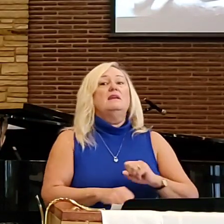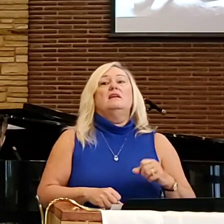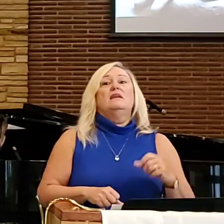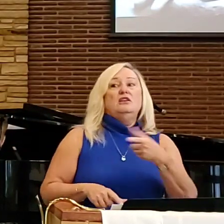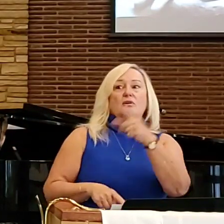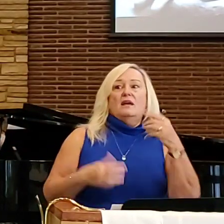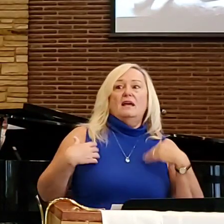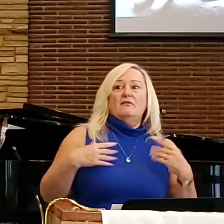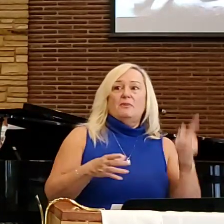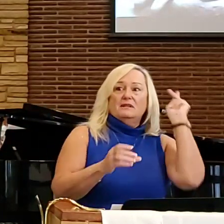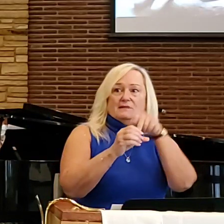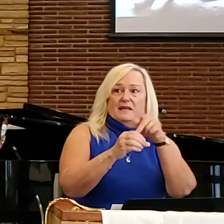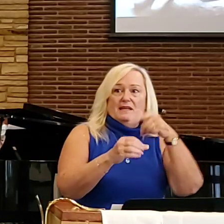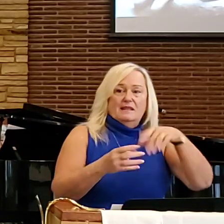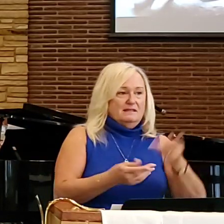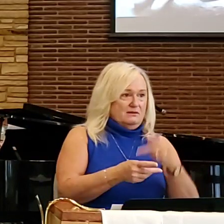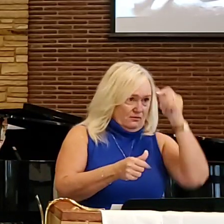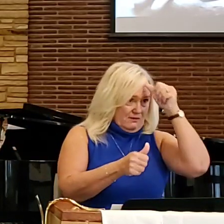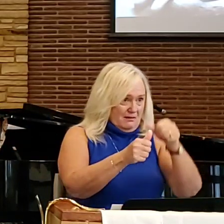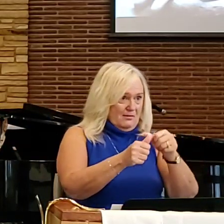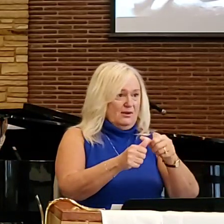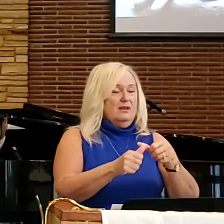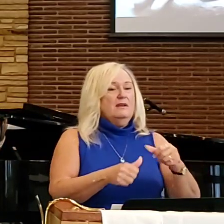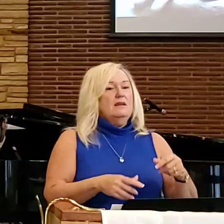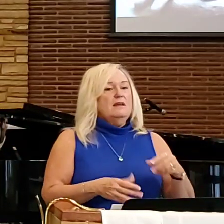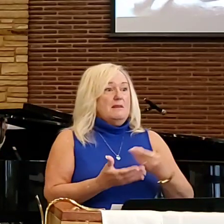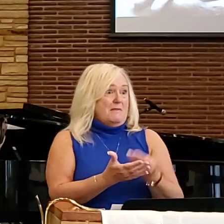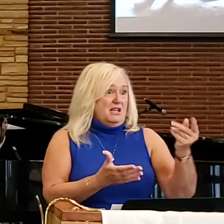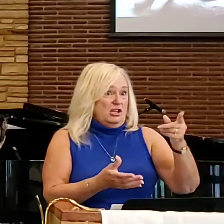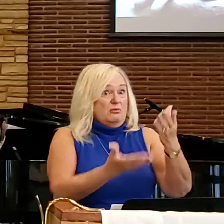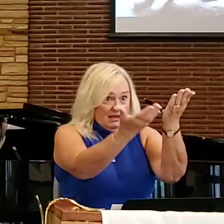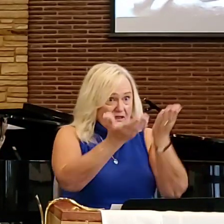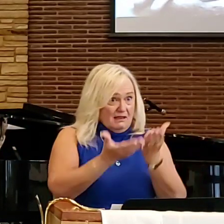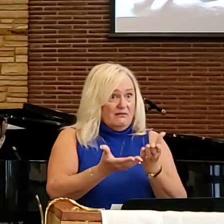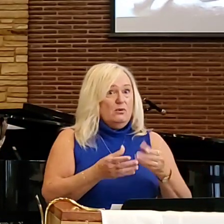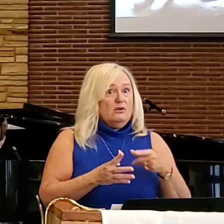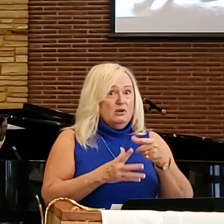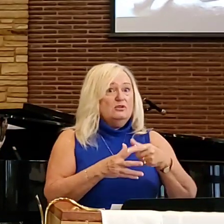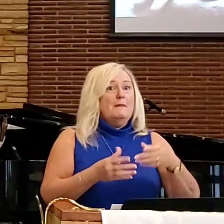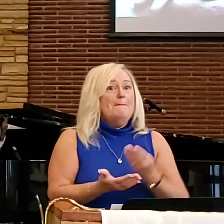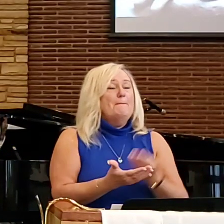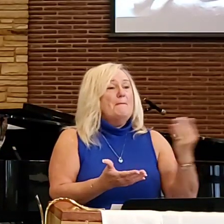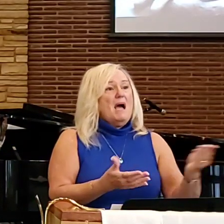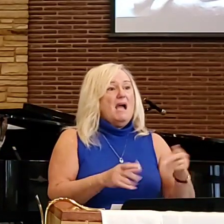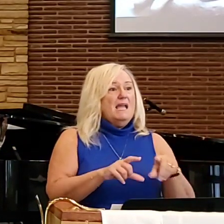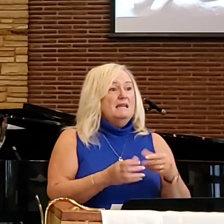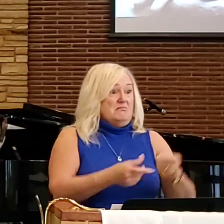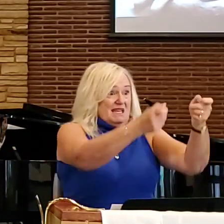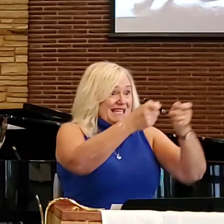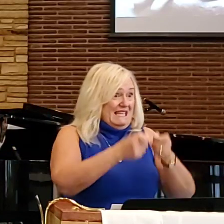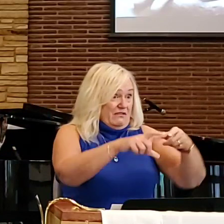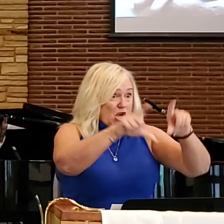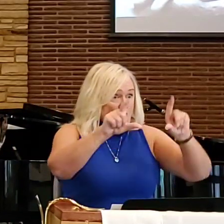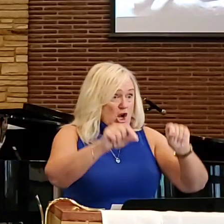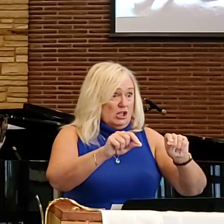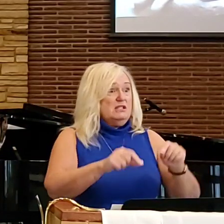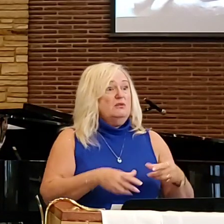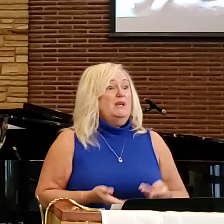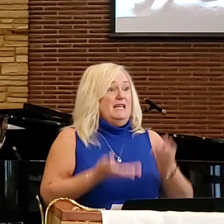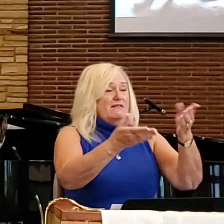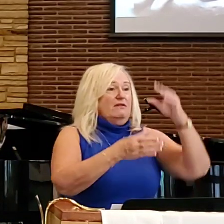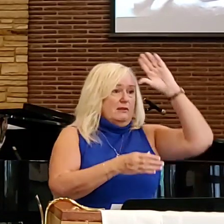who've participated in this remember, the dollars that you give will go to buy gift cards that we give to